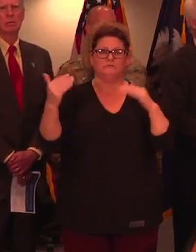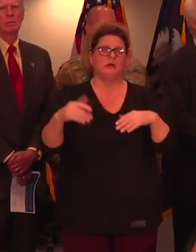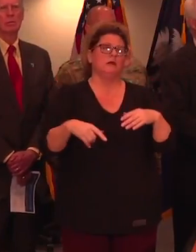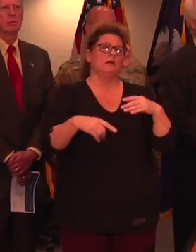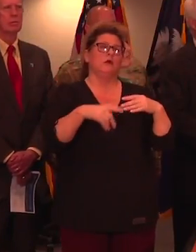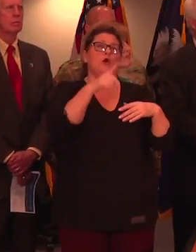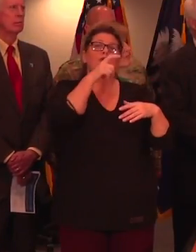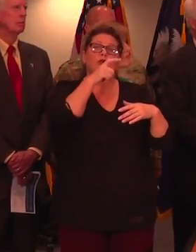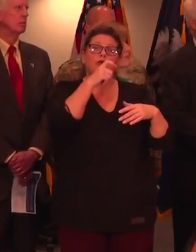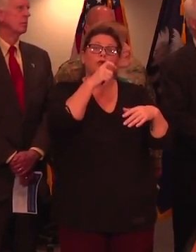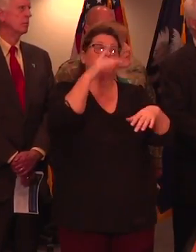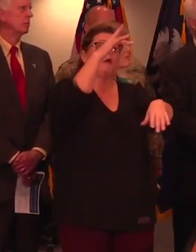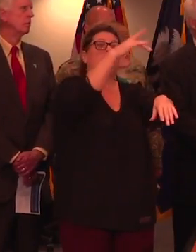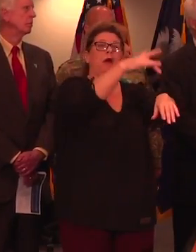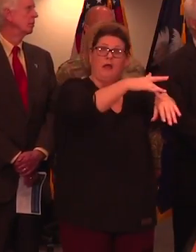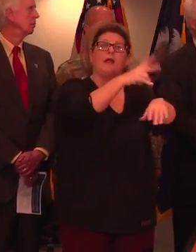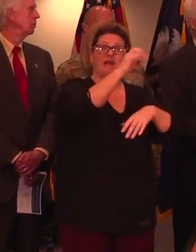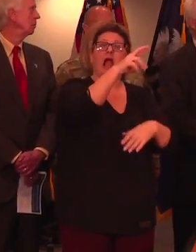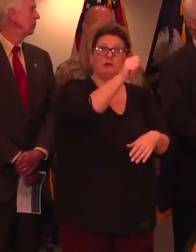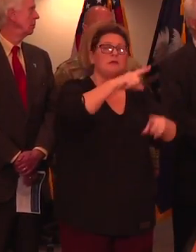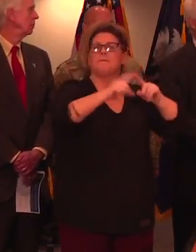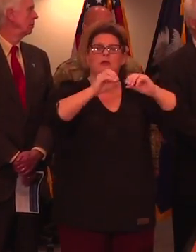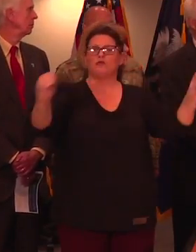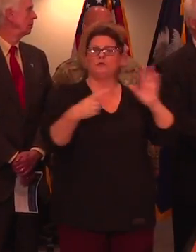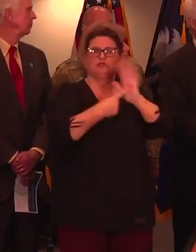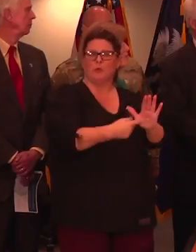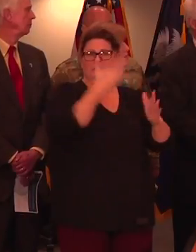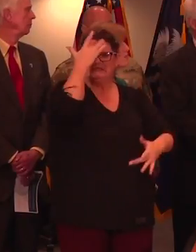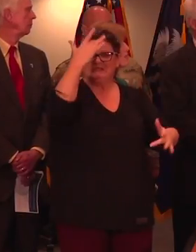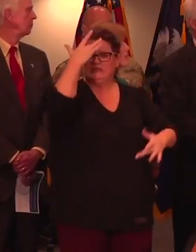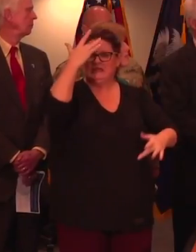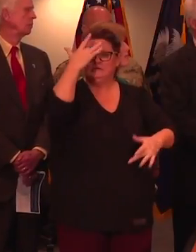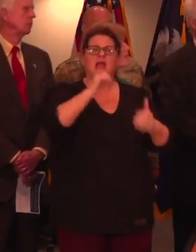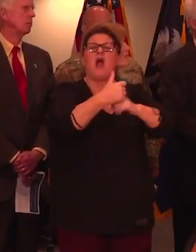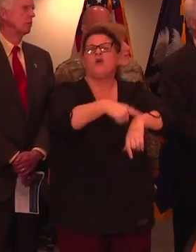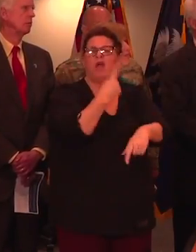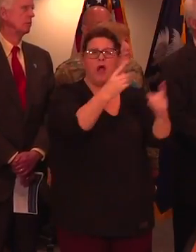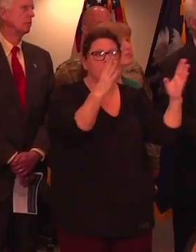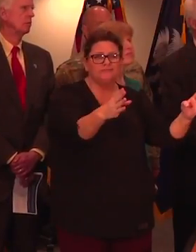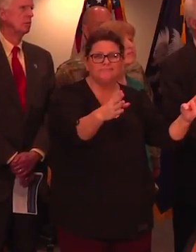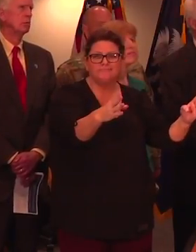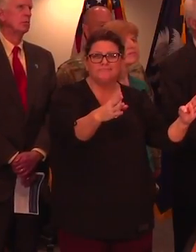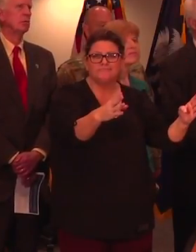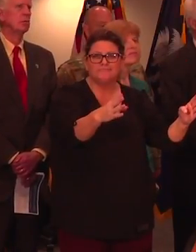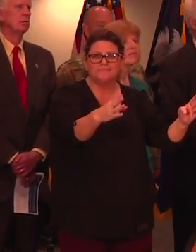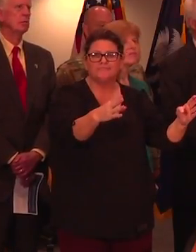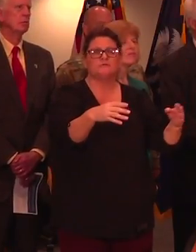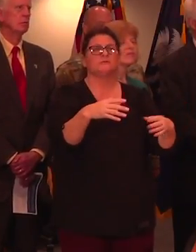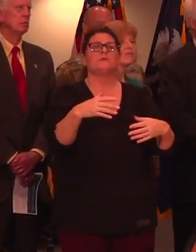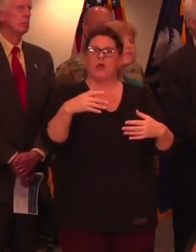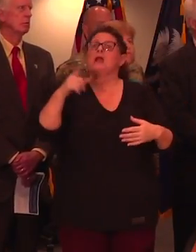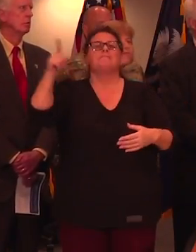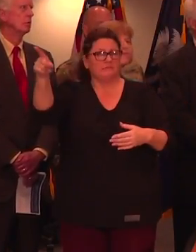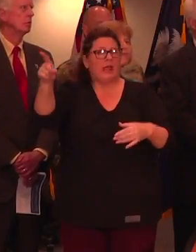do not yet have symptoms or the exact duration of shedding. So those are being